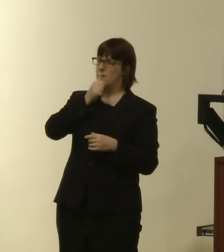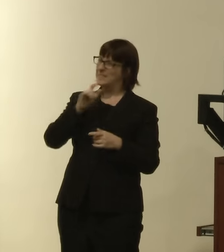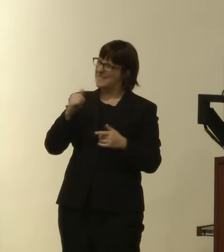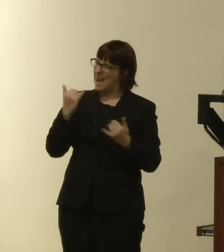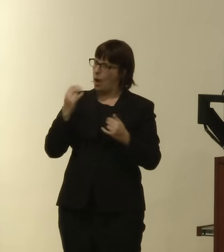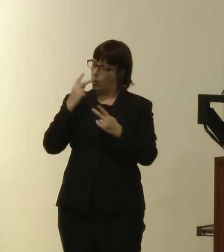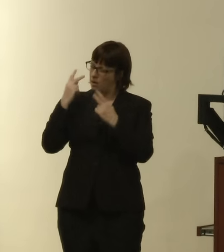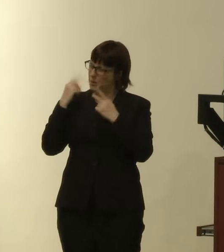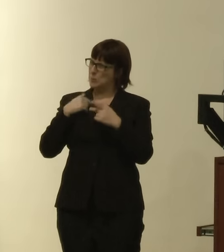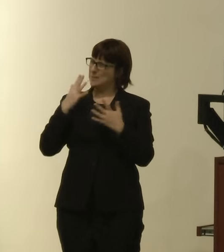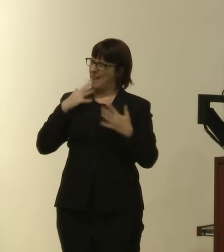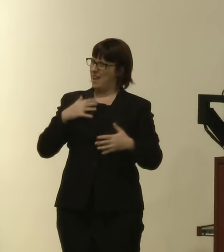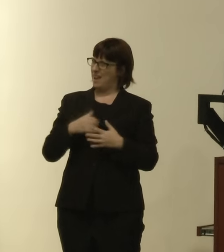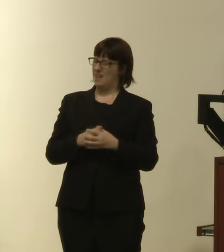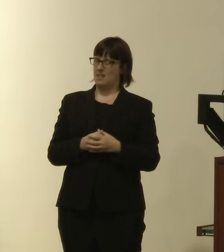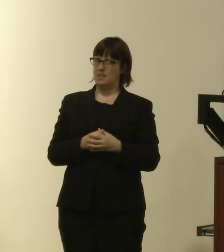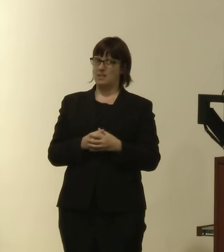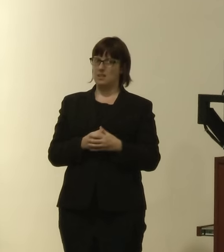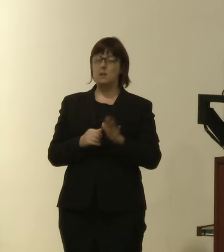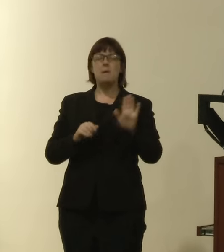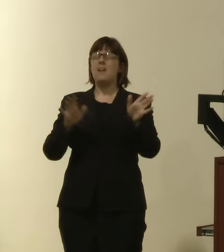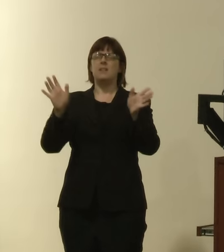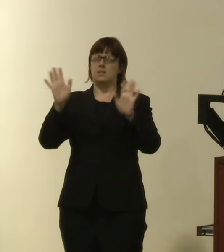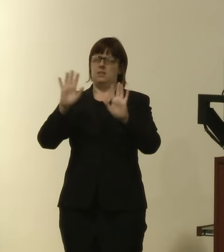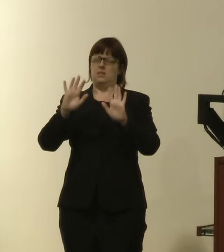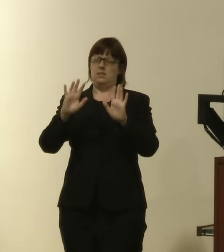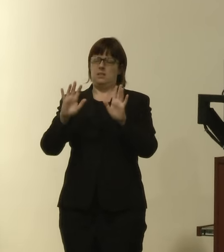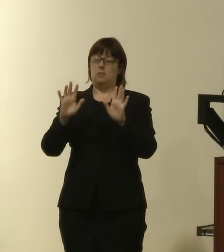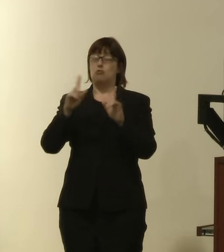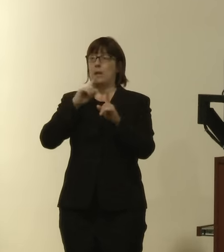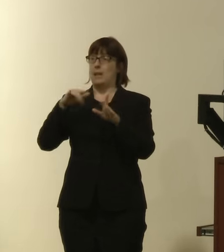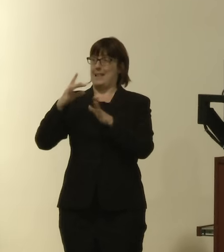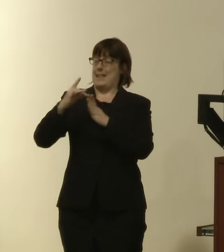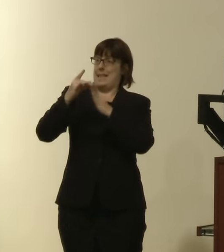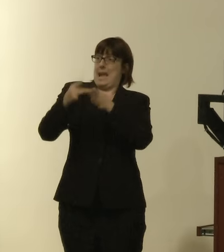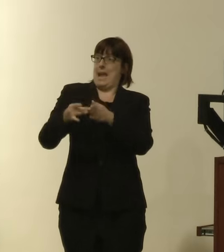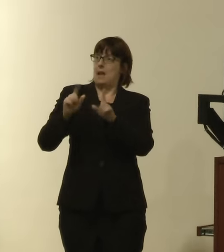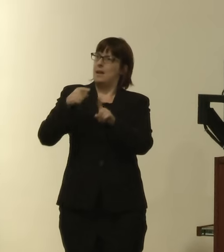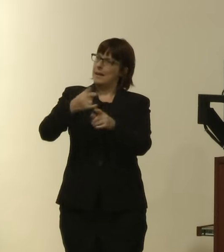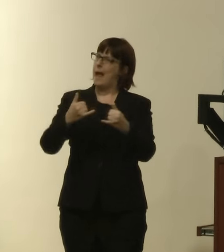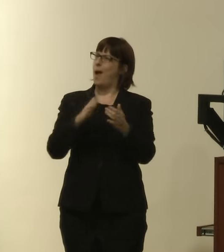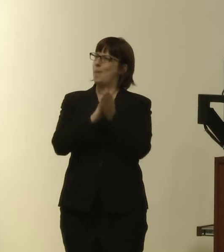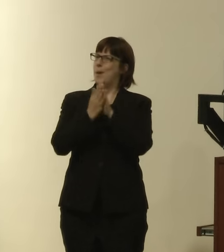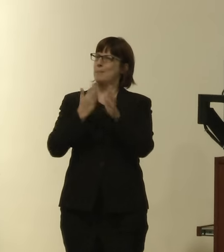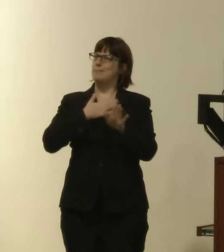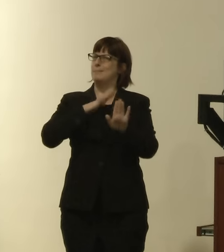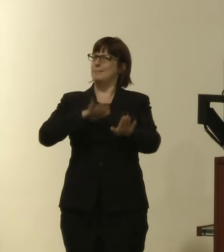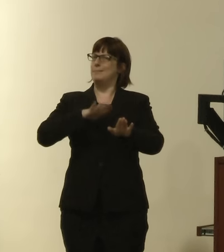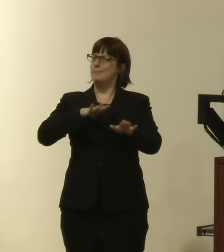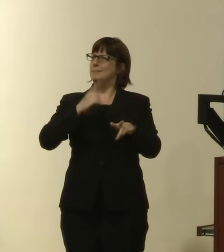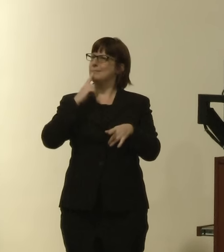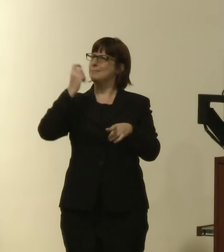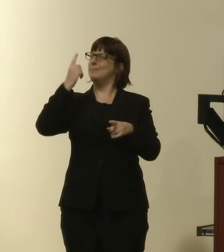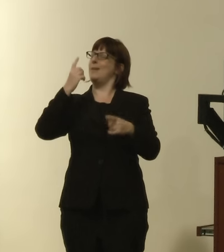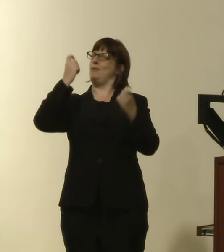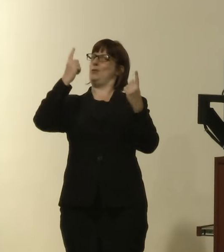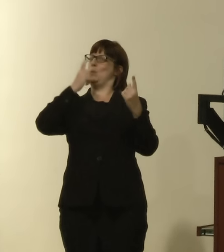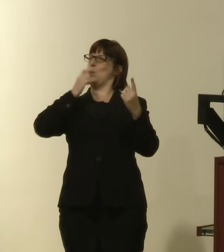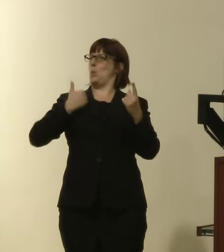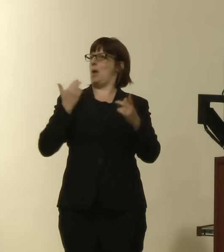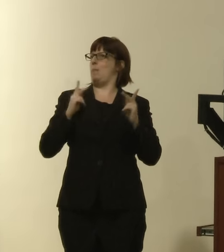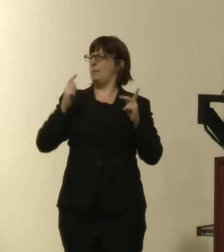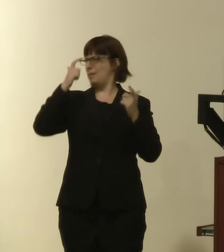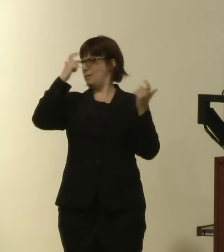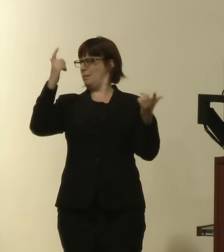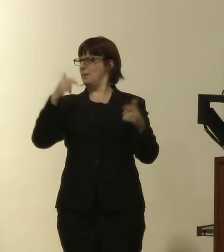to me. But that, you know what that has led me to do? It's led to me, I hope, to be merciful to young people in general. Like when